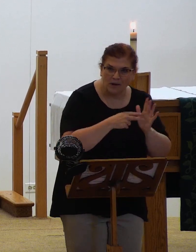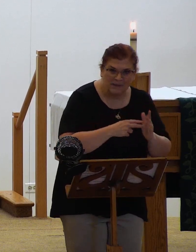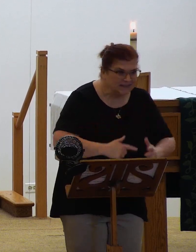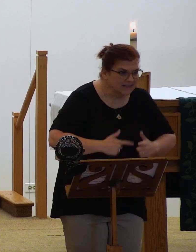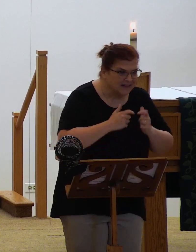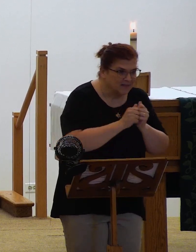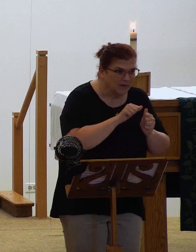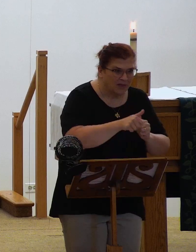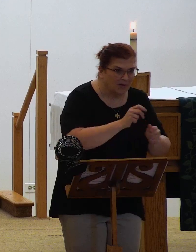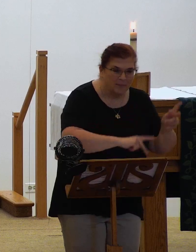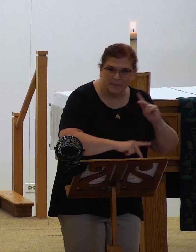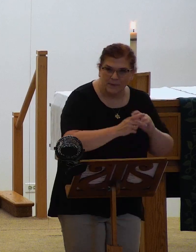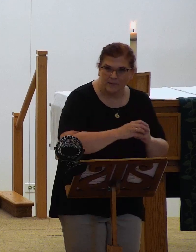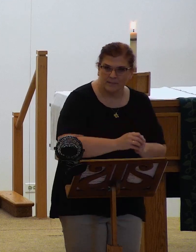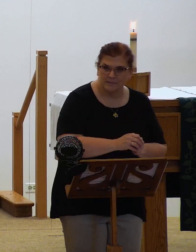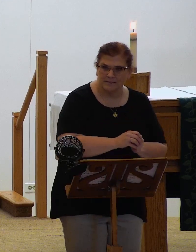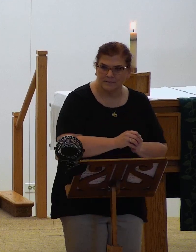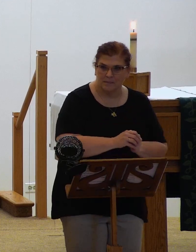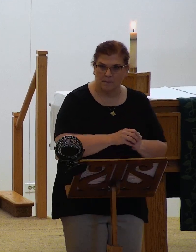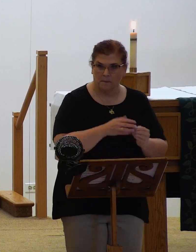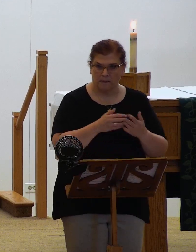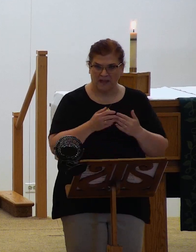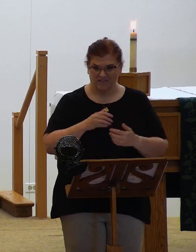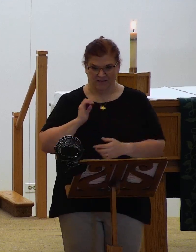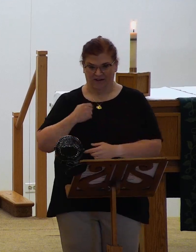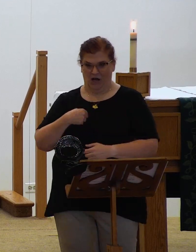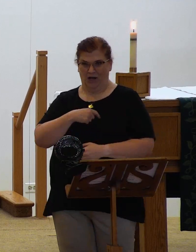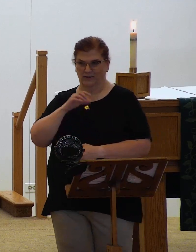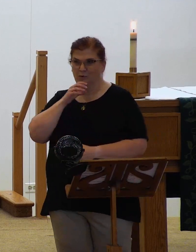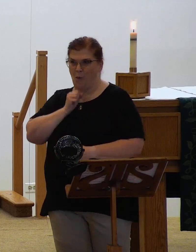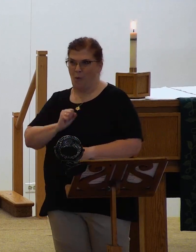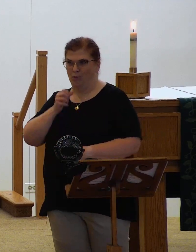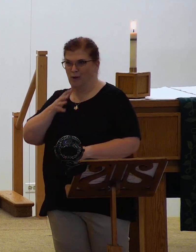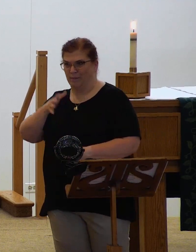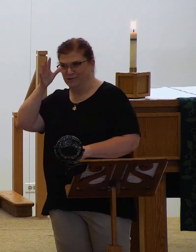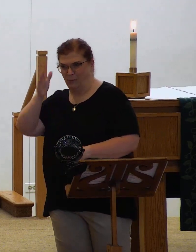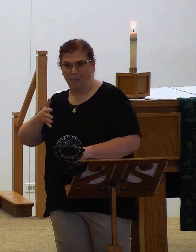others, even as old grandmas and grandpas.